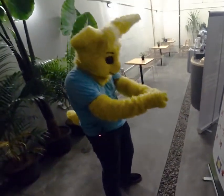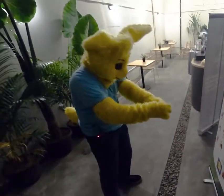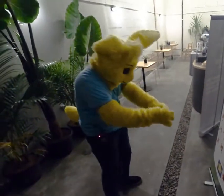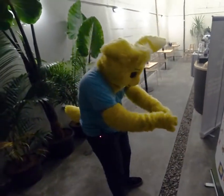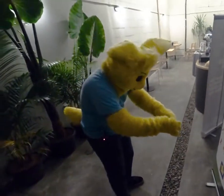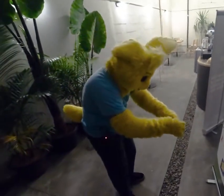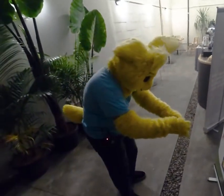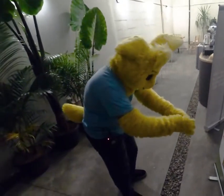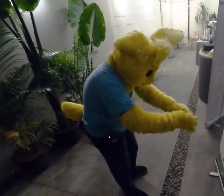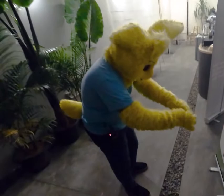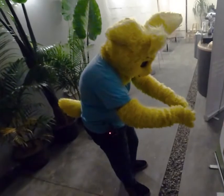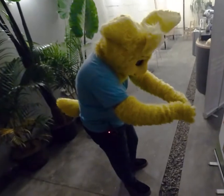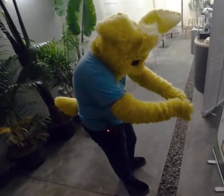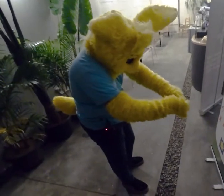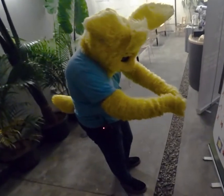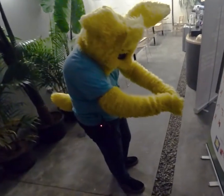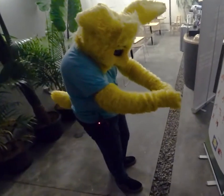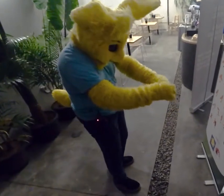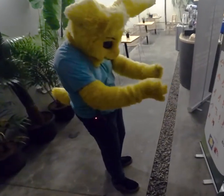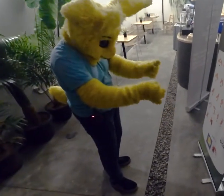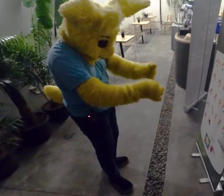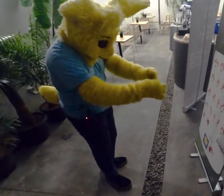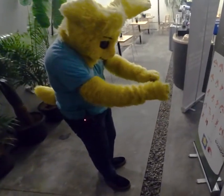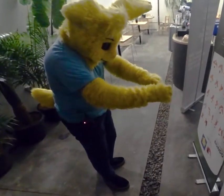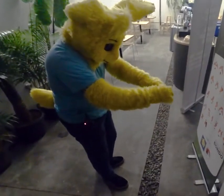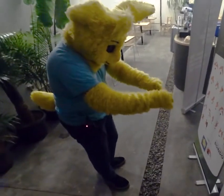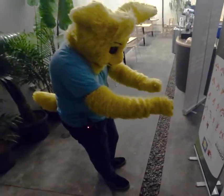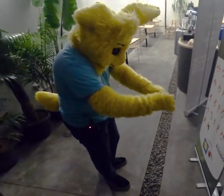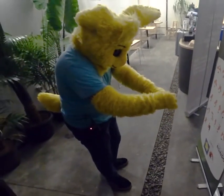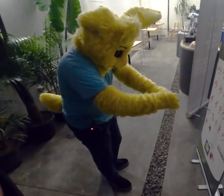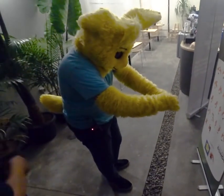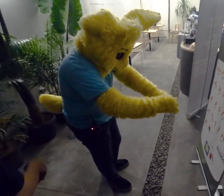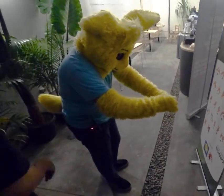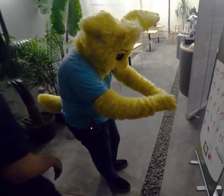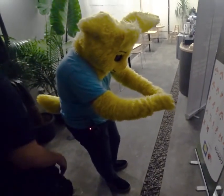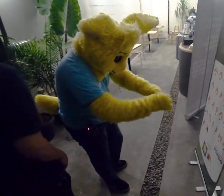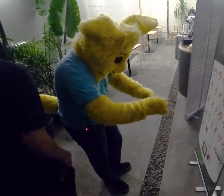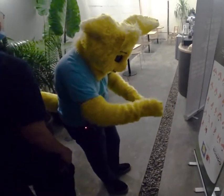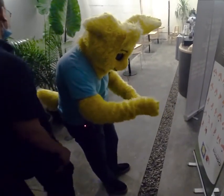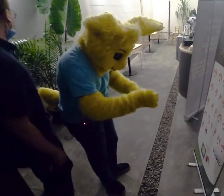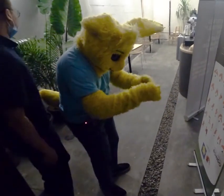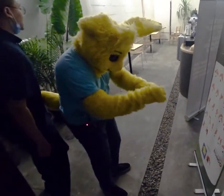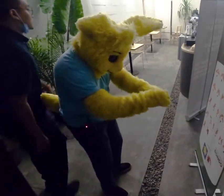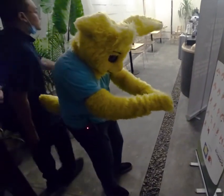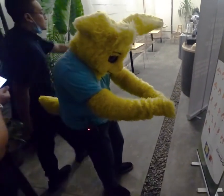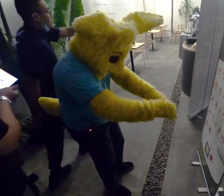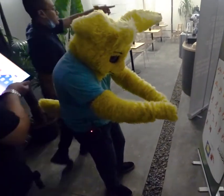is this is the worst why why it has to be this it looks dirty